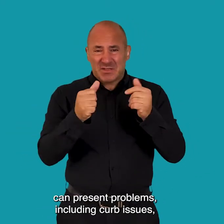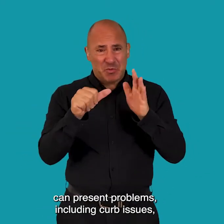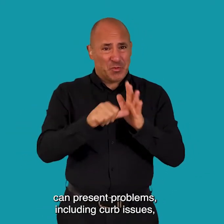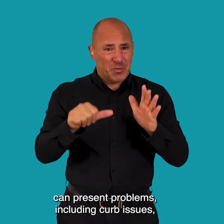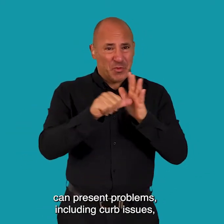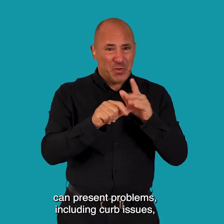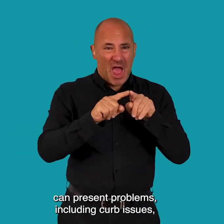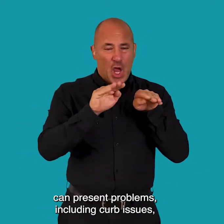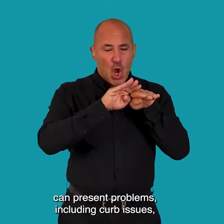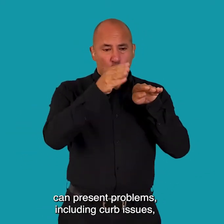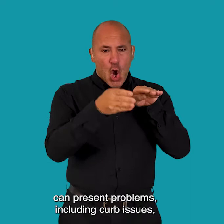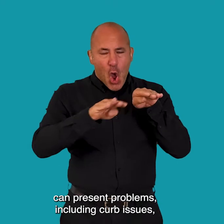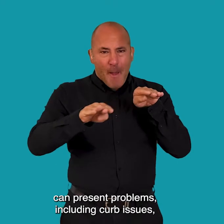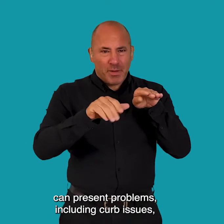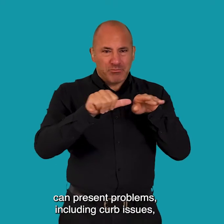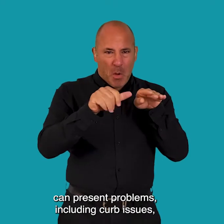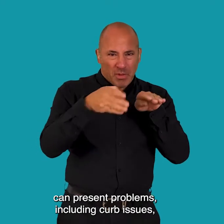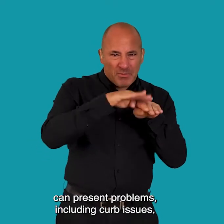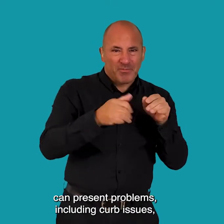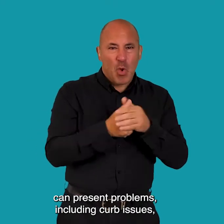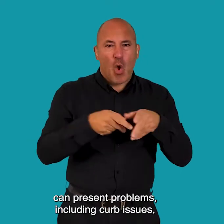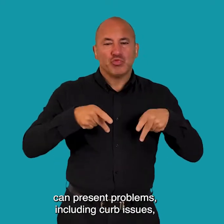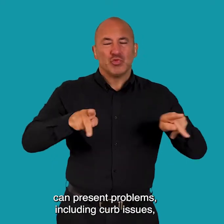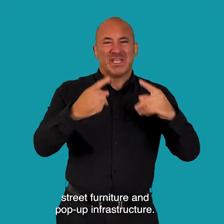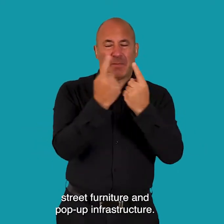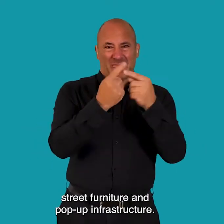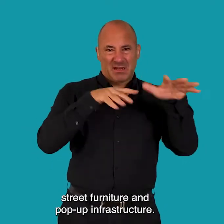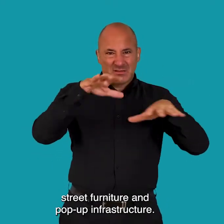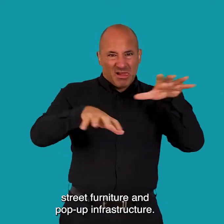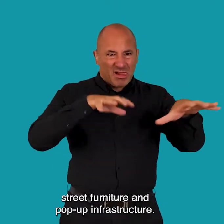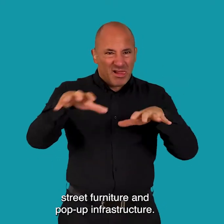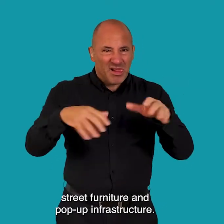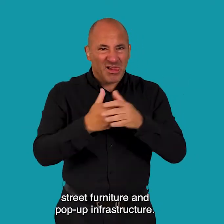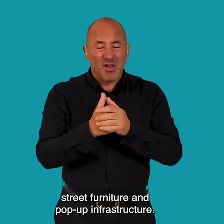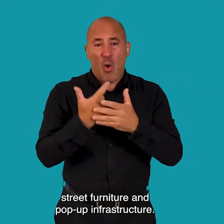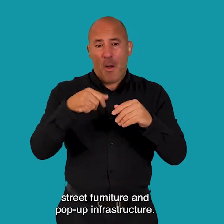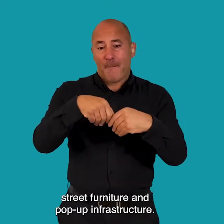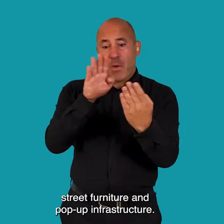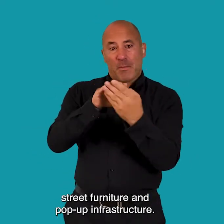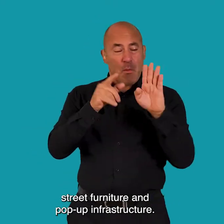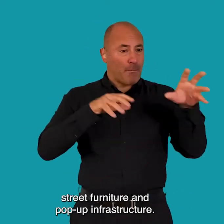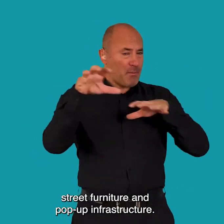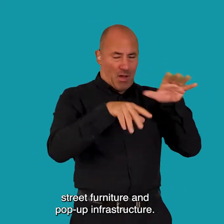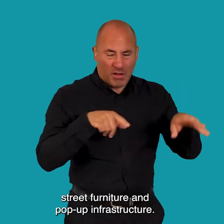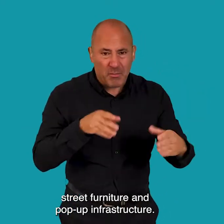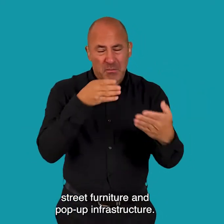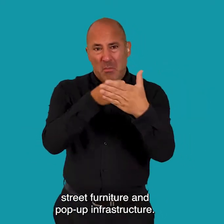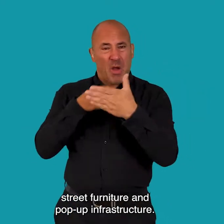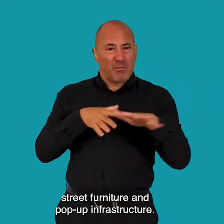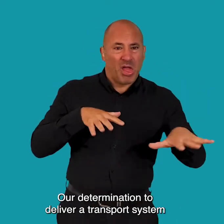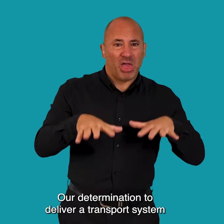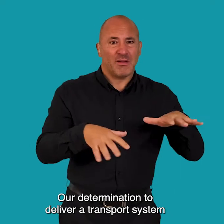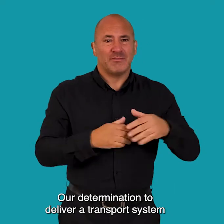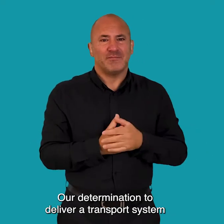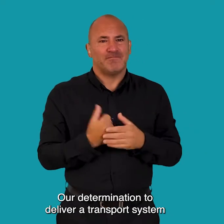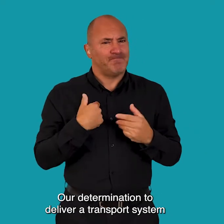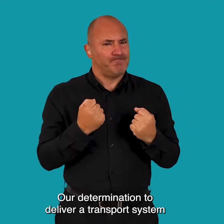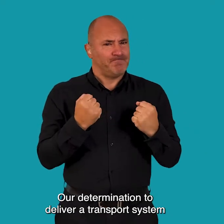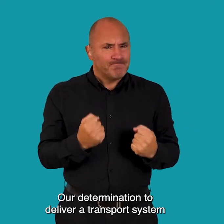present problems, including curb issues, street furniture, and pop-up infrastructure. Our determination to deliver